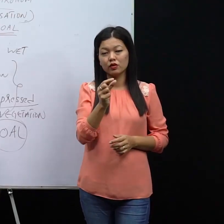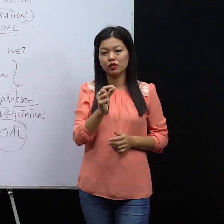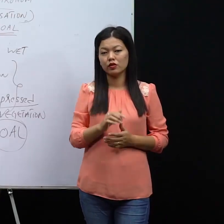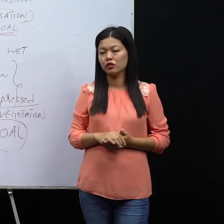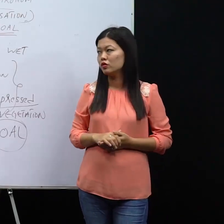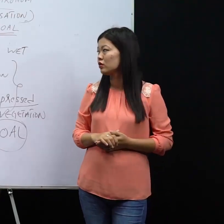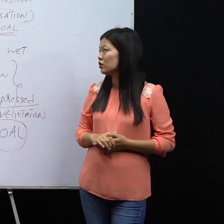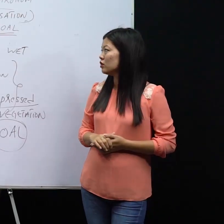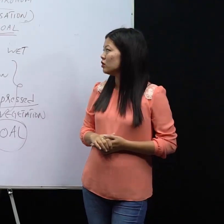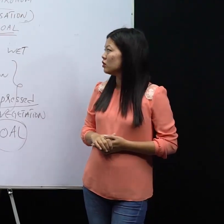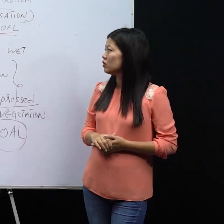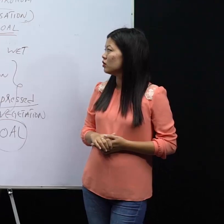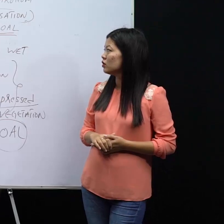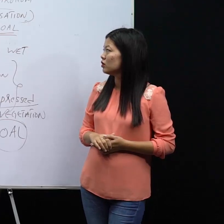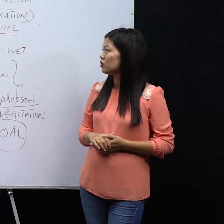coal give us